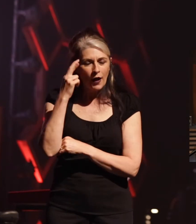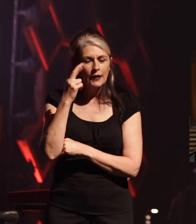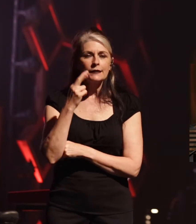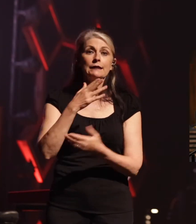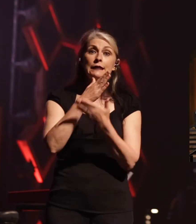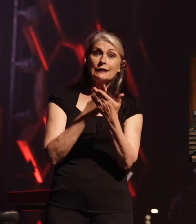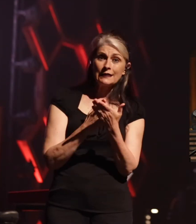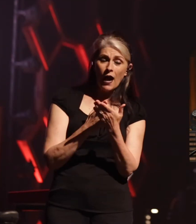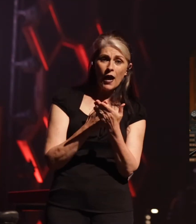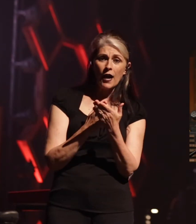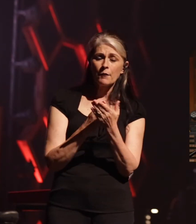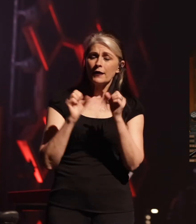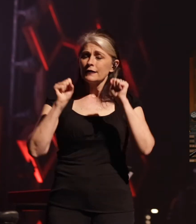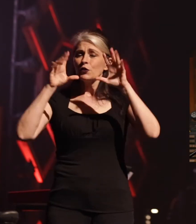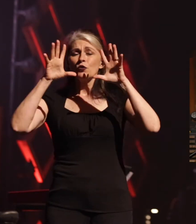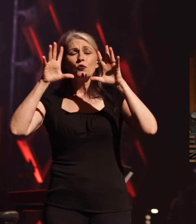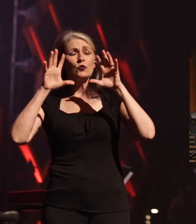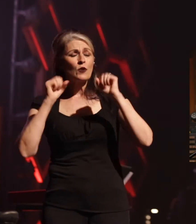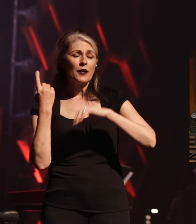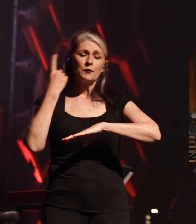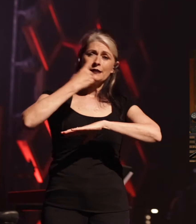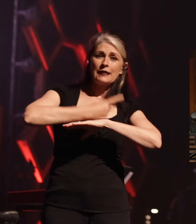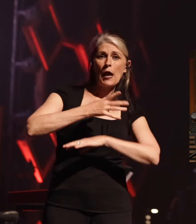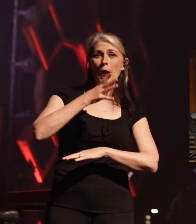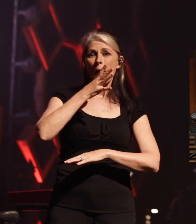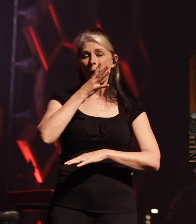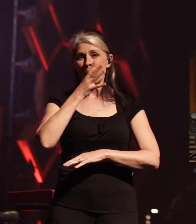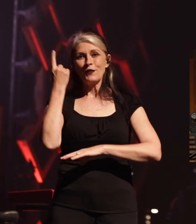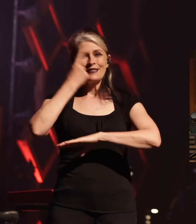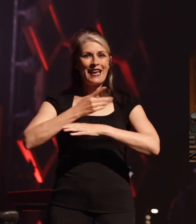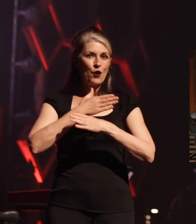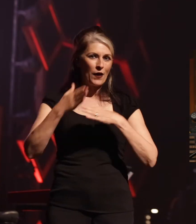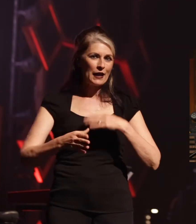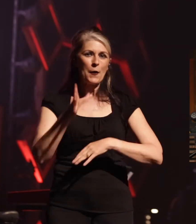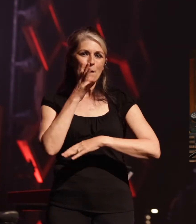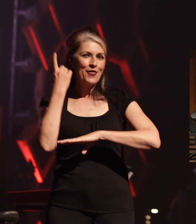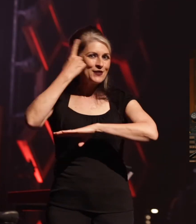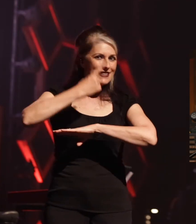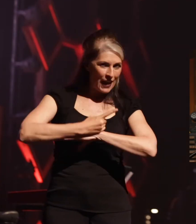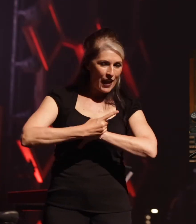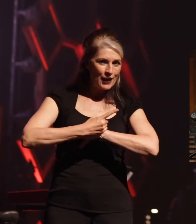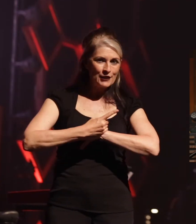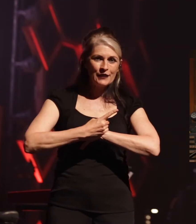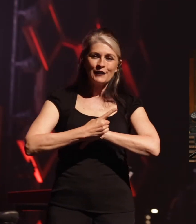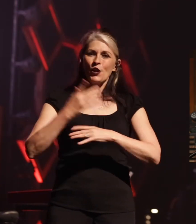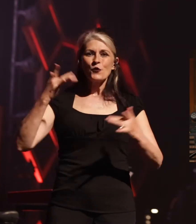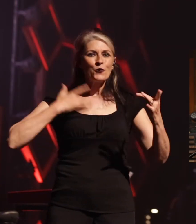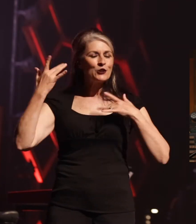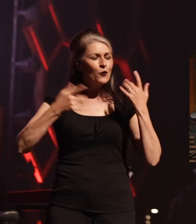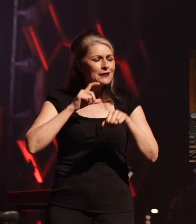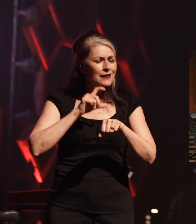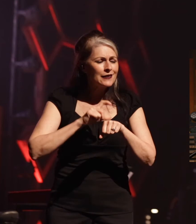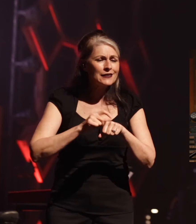this is an incredible day, Mother's Day weekend, Mother's Day. they just rejoice in this time. And God, we just pray